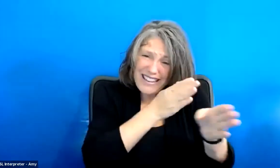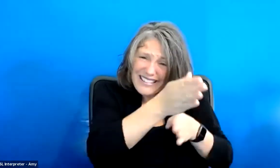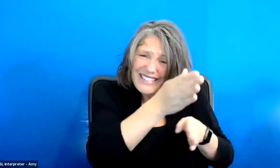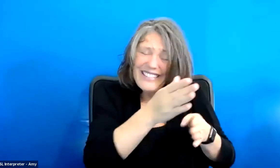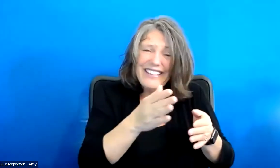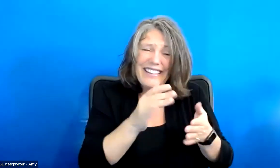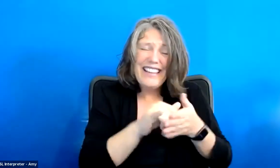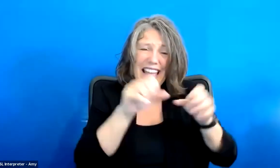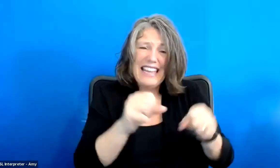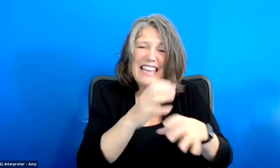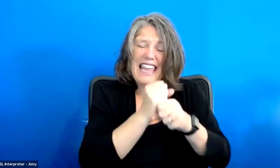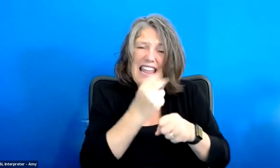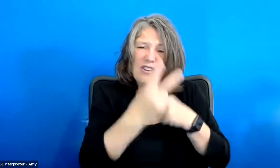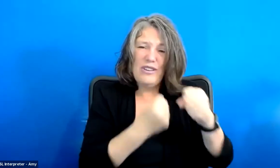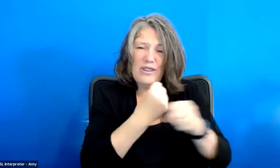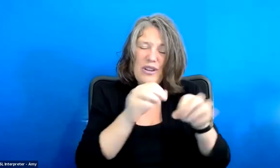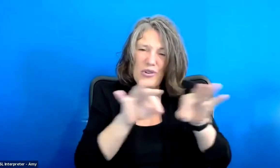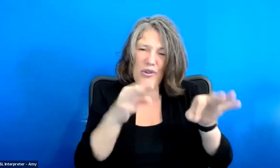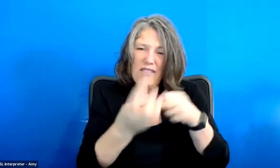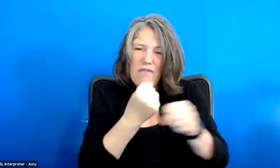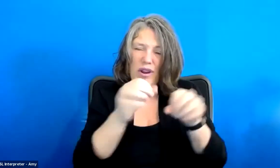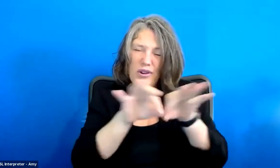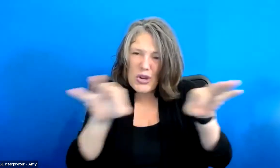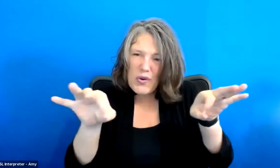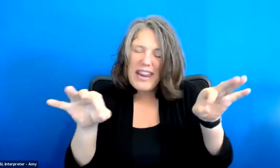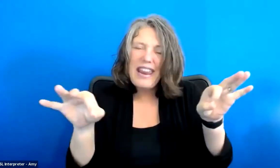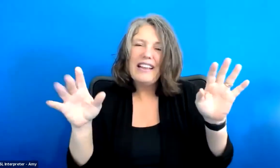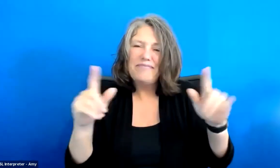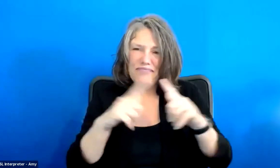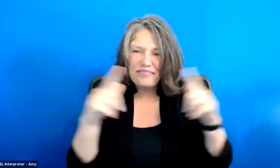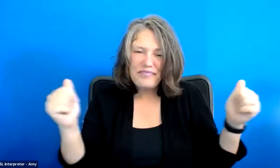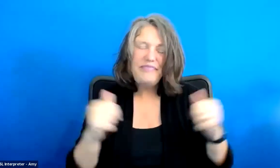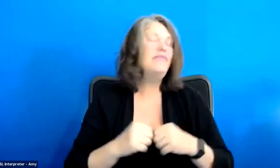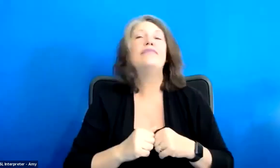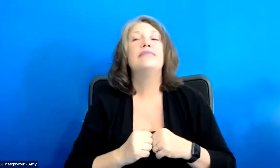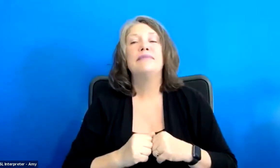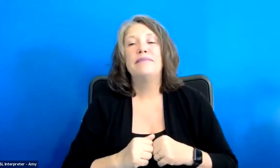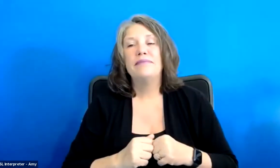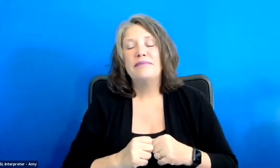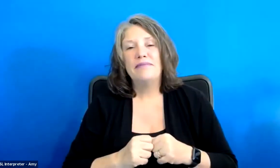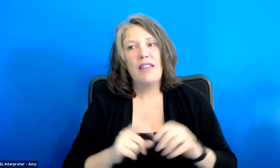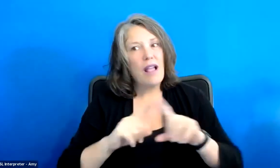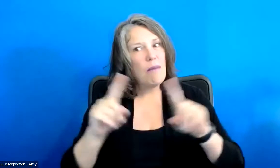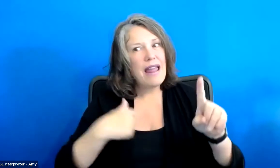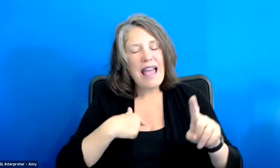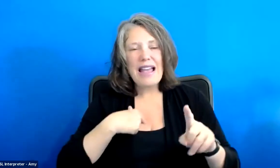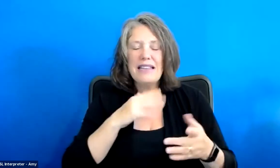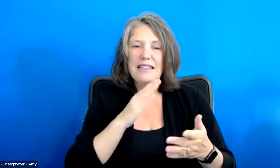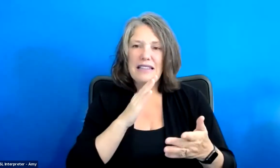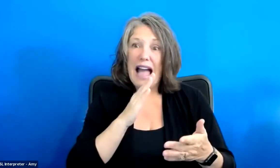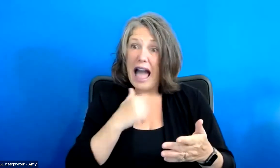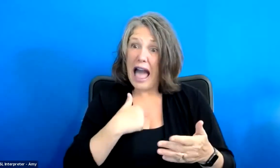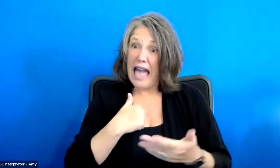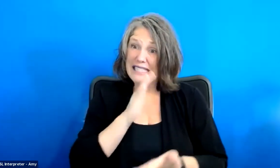can get their 2-year degree, their 4-year degree, etc. But I stop them.